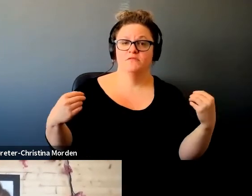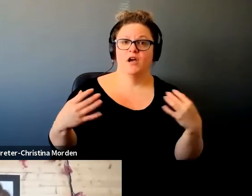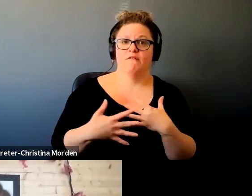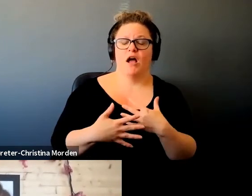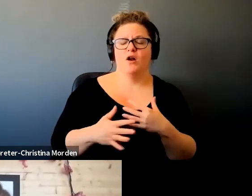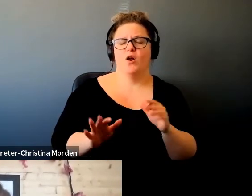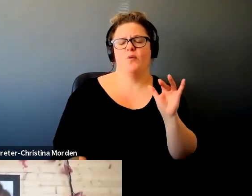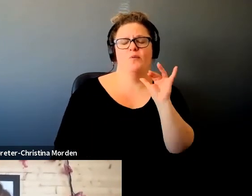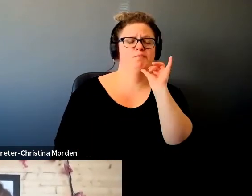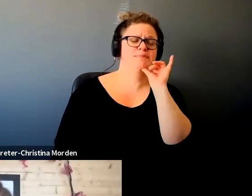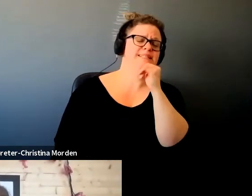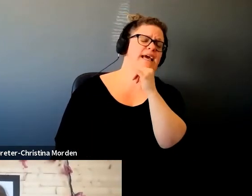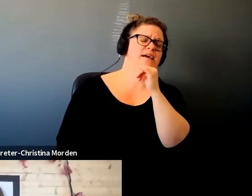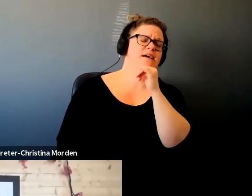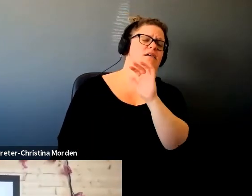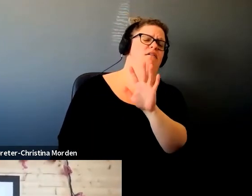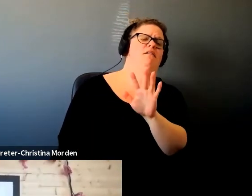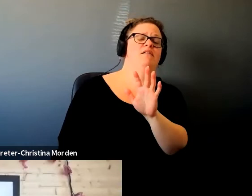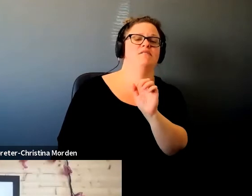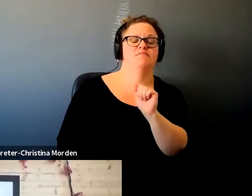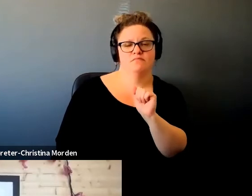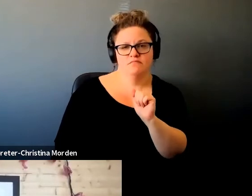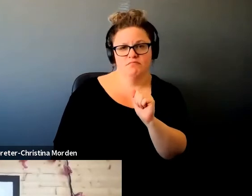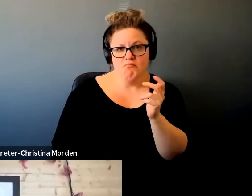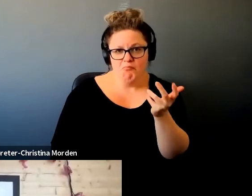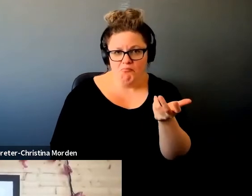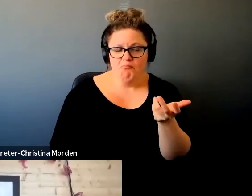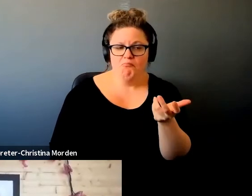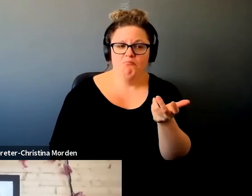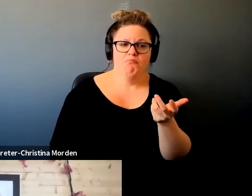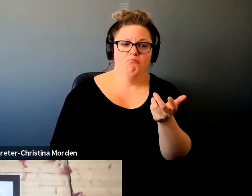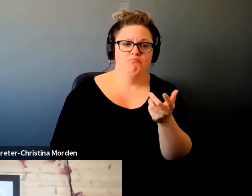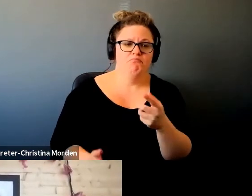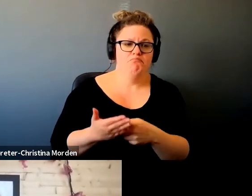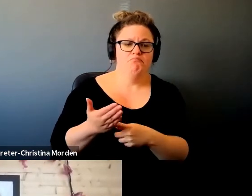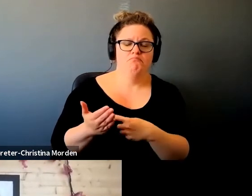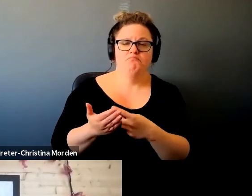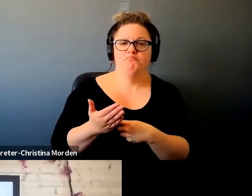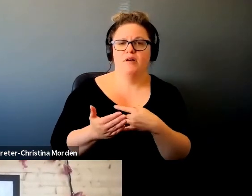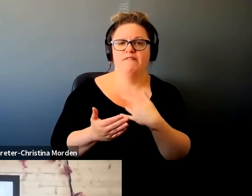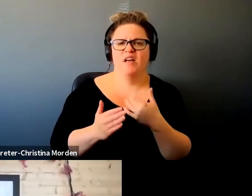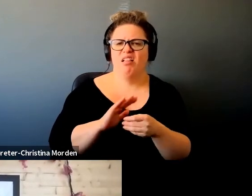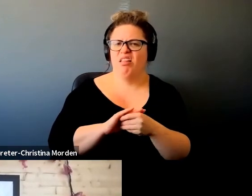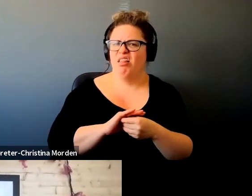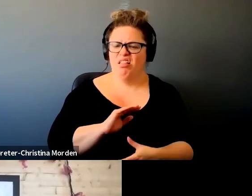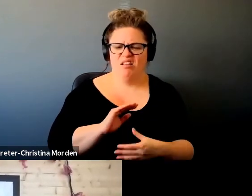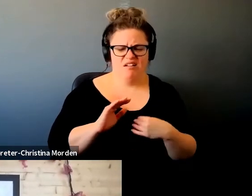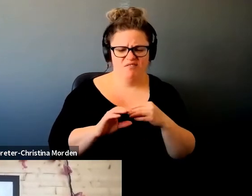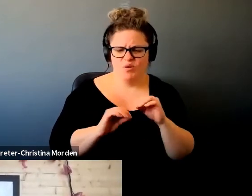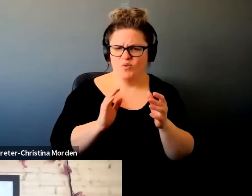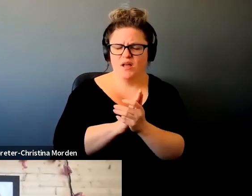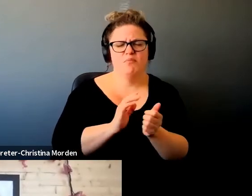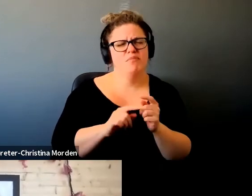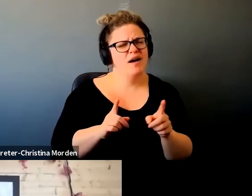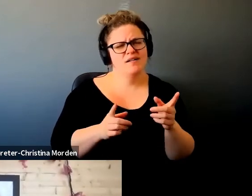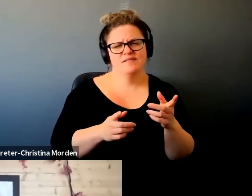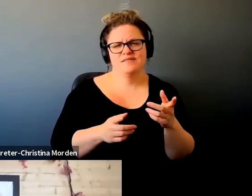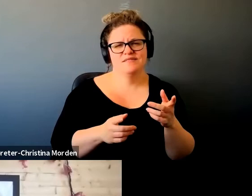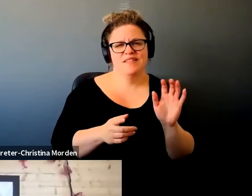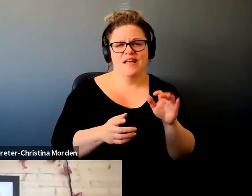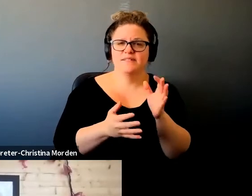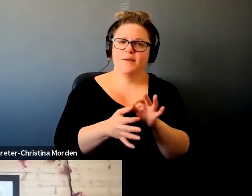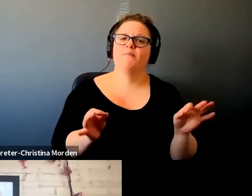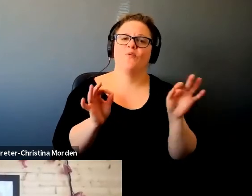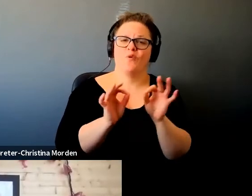biggest mistake of my life and that I have nothing to offer. And I think it's actually a necessary part of that